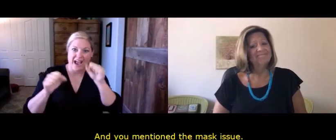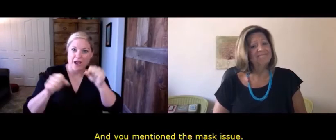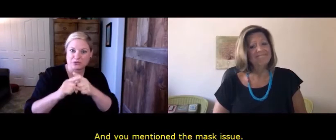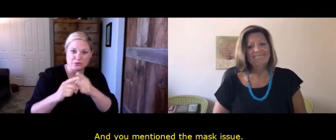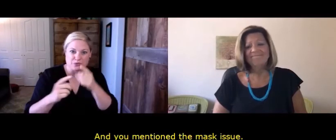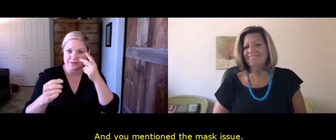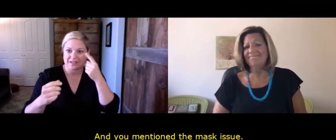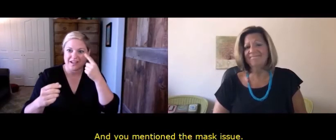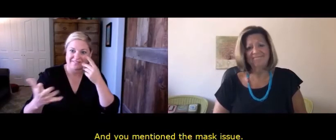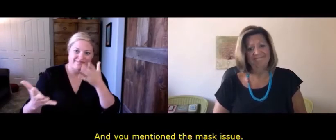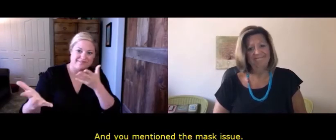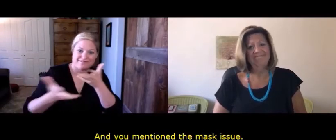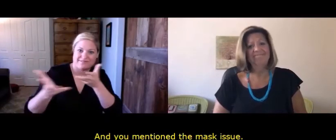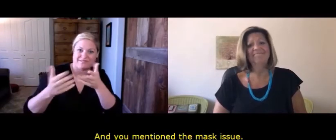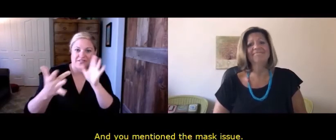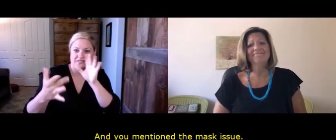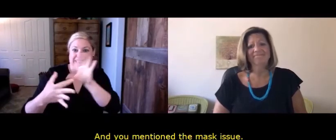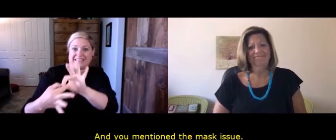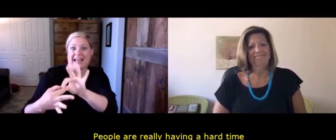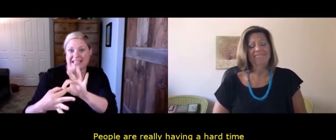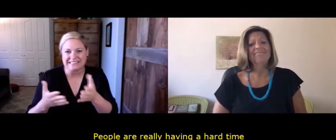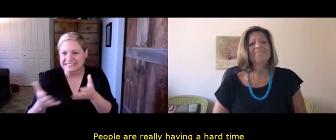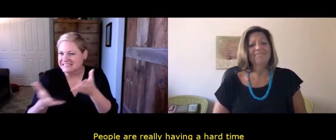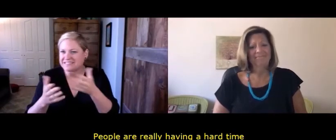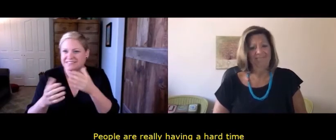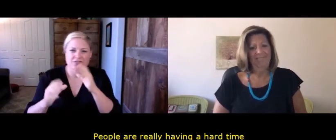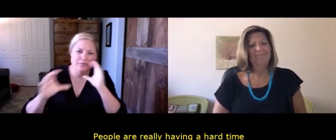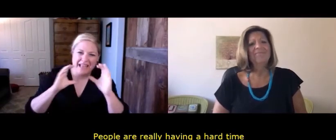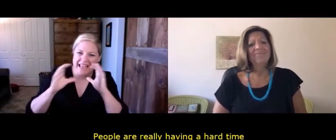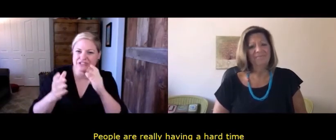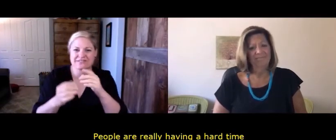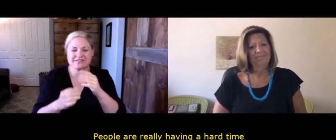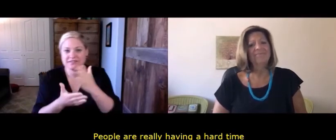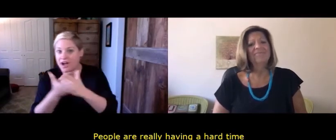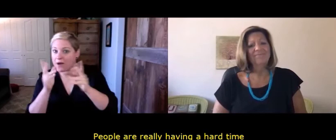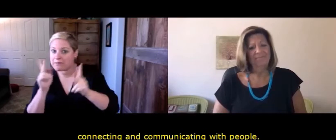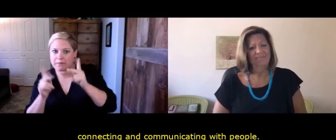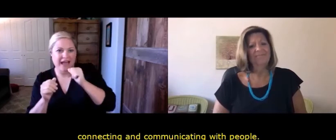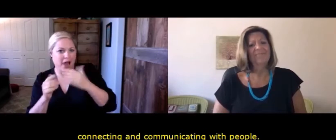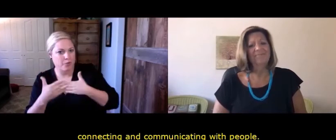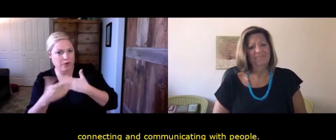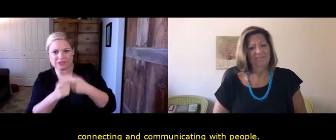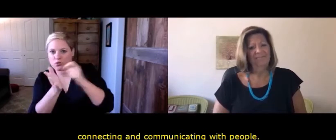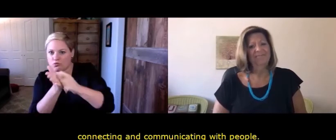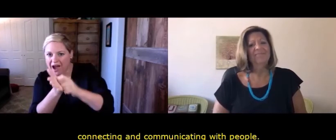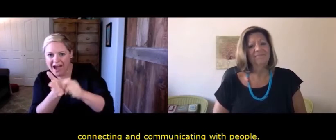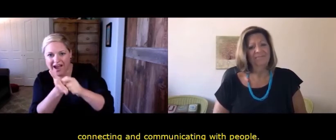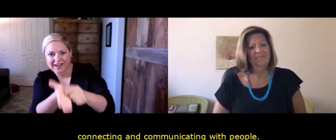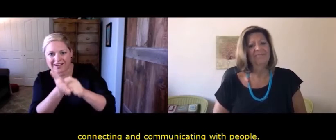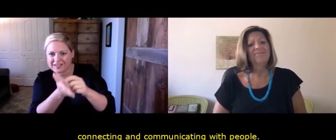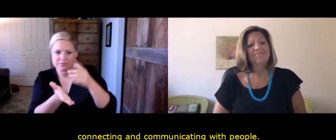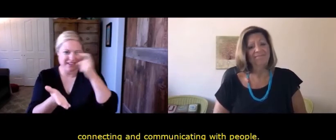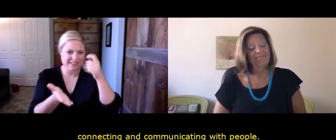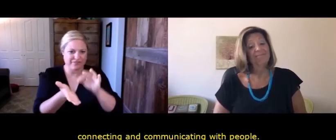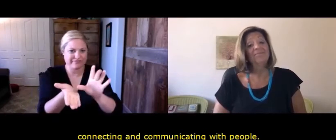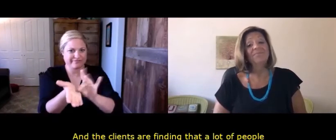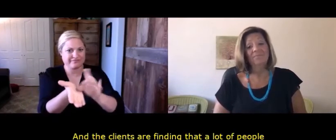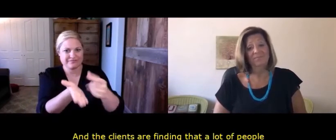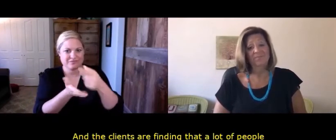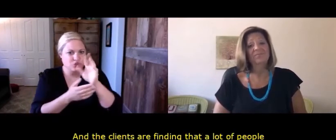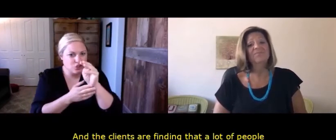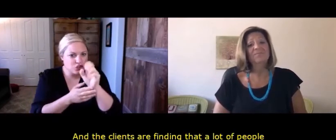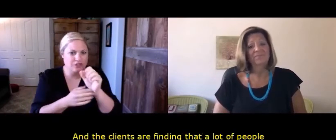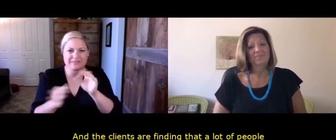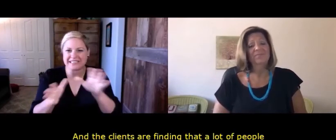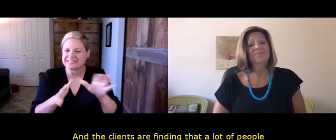And you mentioned the mask issue. People are really having a hard time connecting and communicating with people.